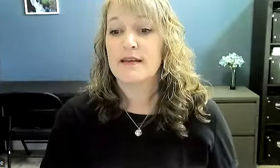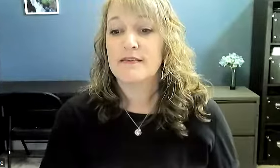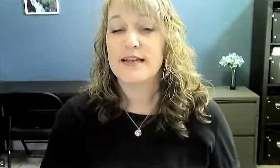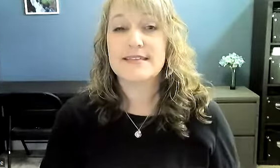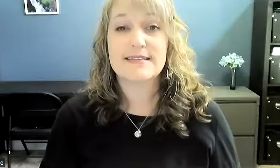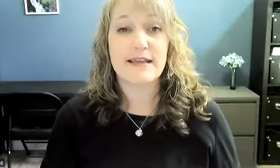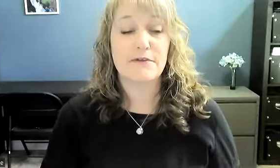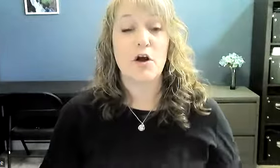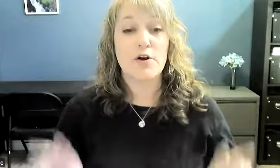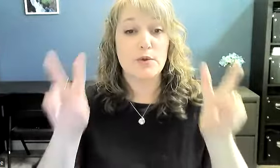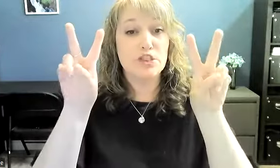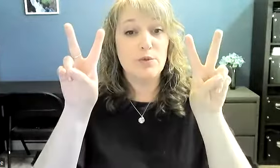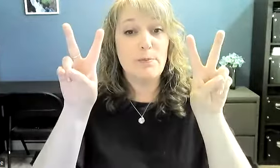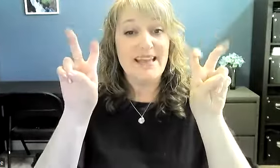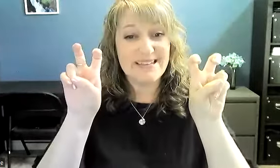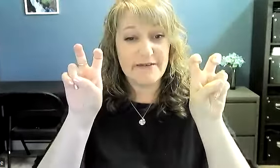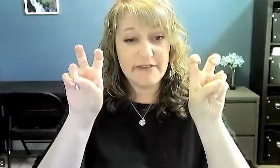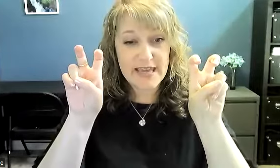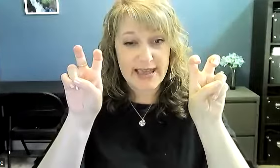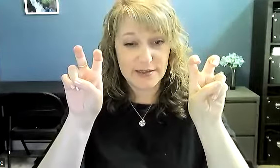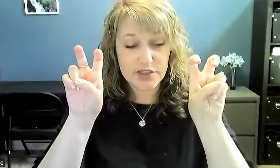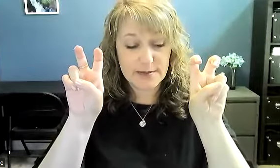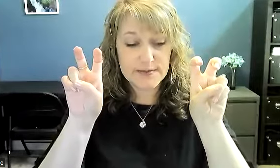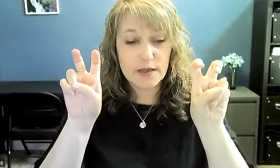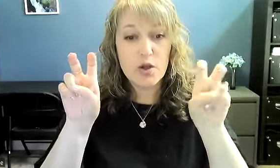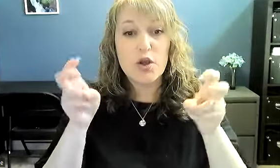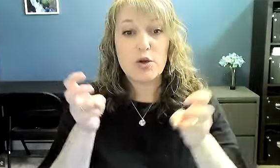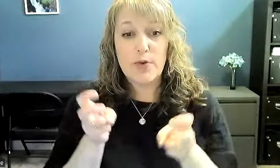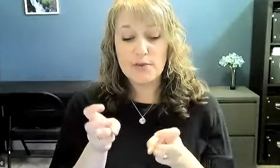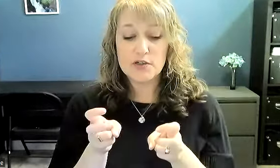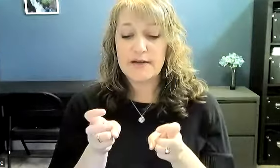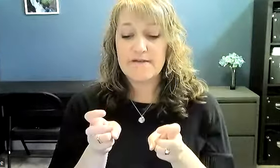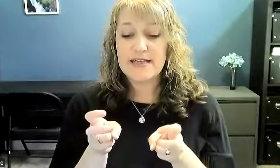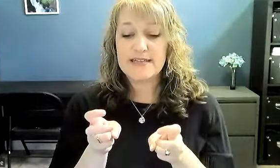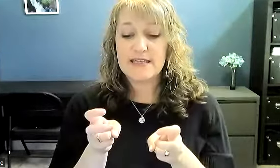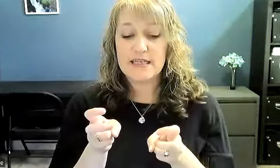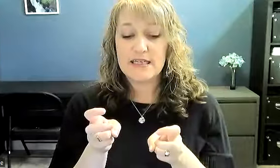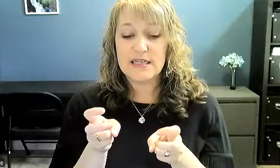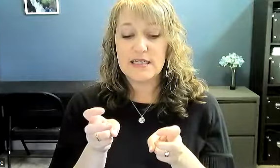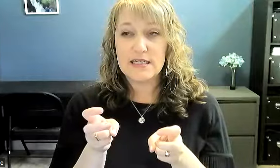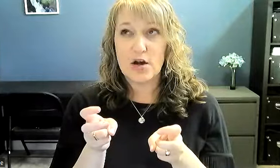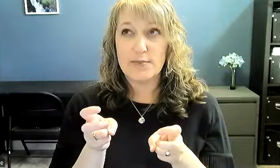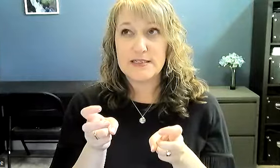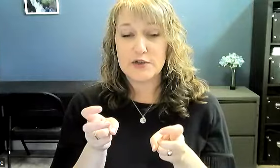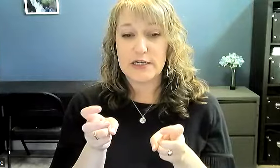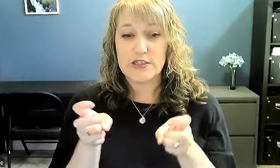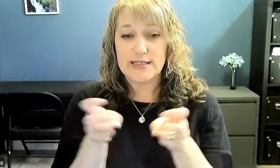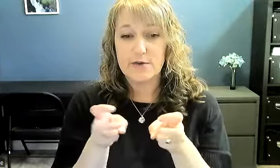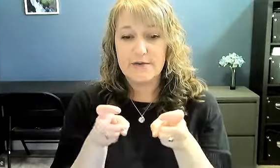The next is a sign for hard. You want 2 bent V hand shapes. Your palms are going to face opposite directions. They don't face